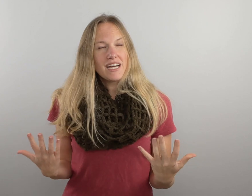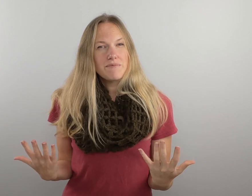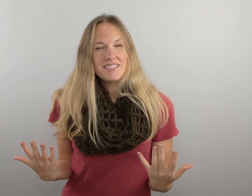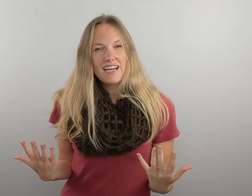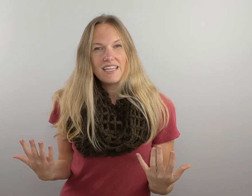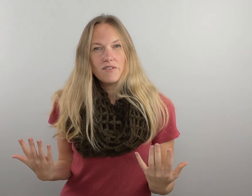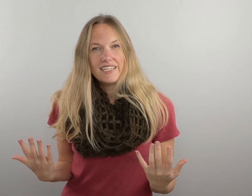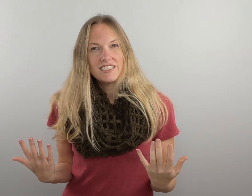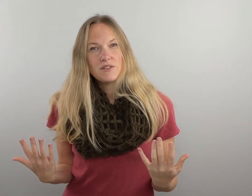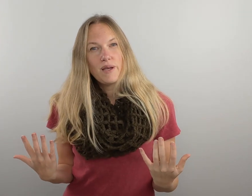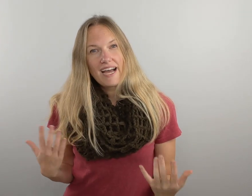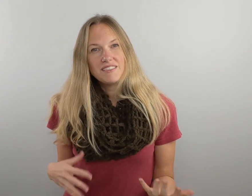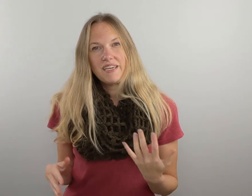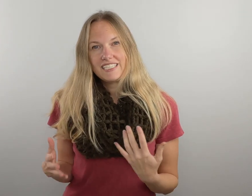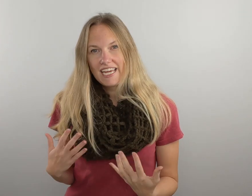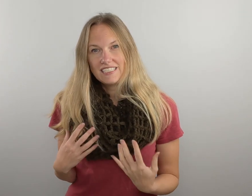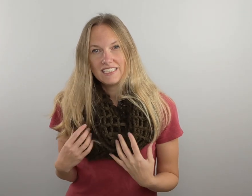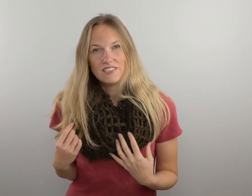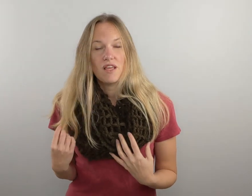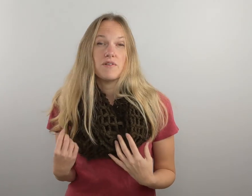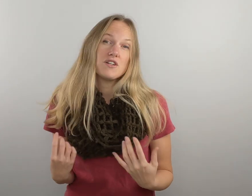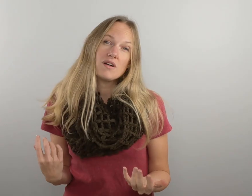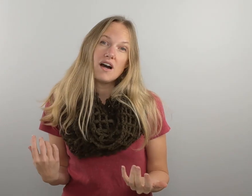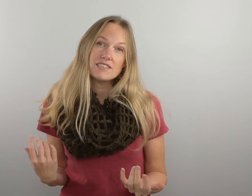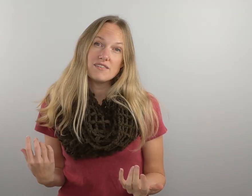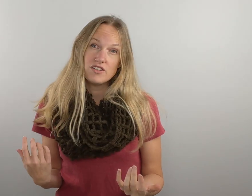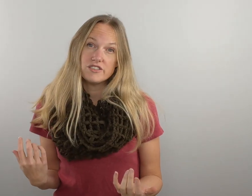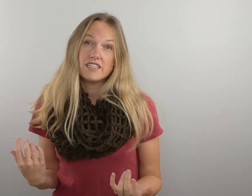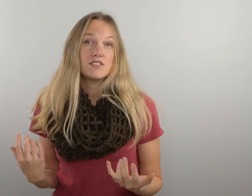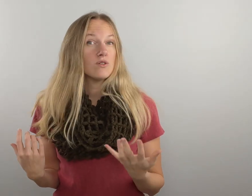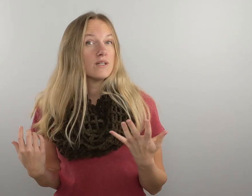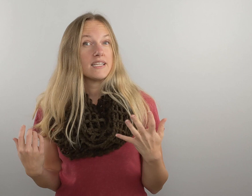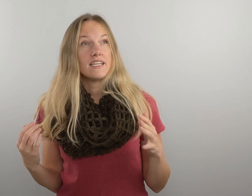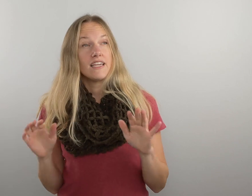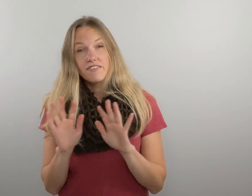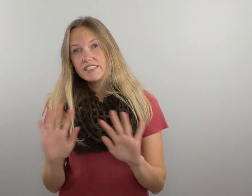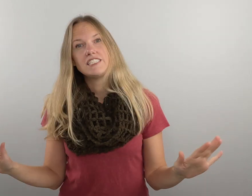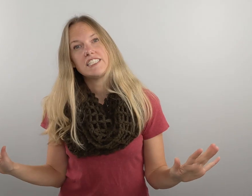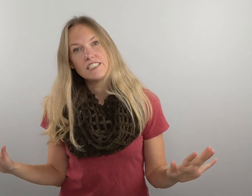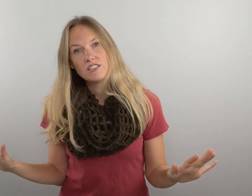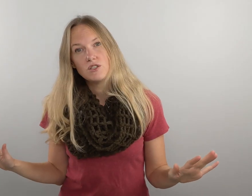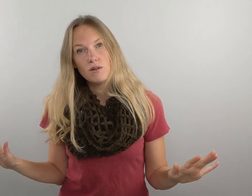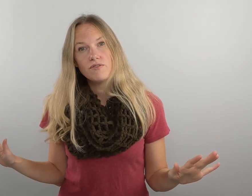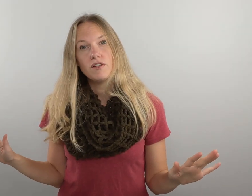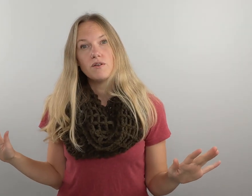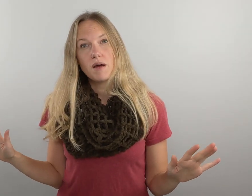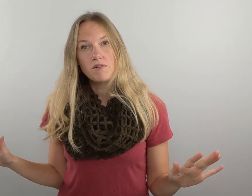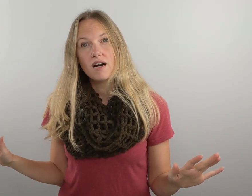sometimes sign language, we have to make changes so that we don't cause confusion. So if this is just a tool for you to memorize